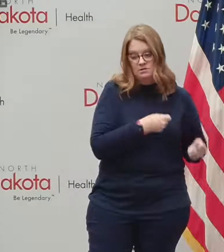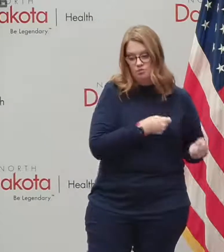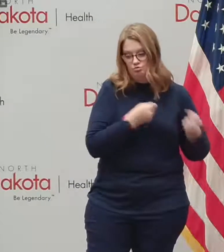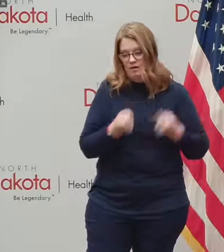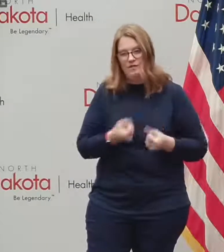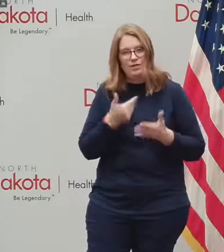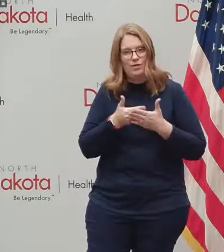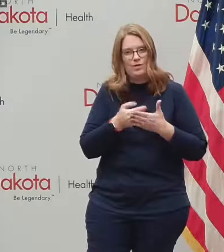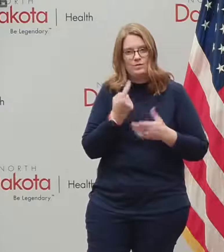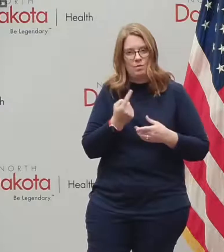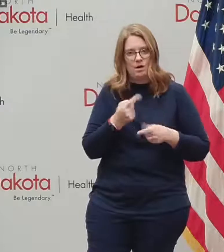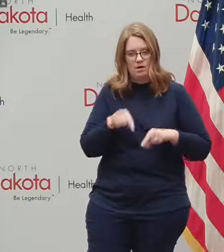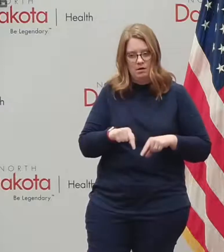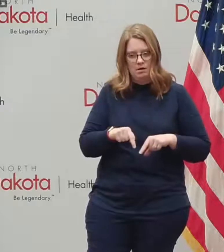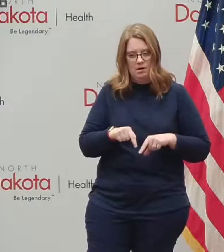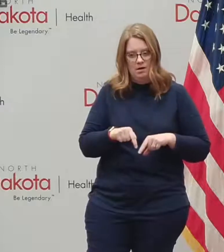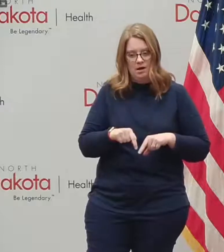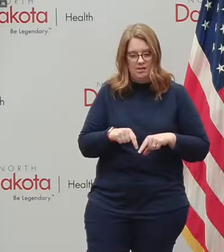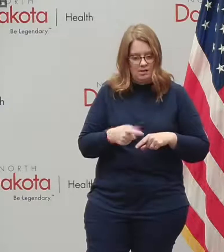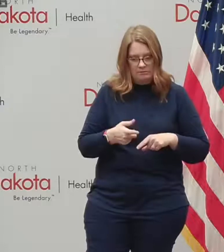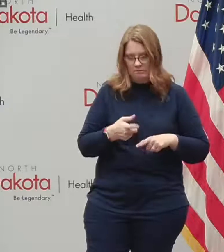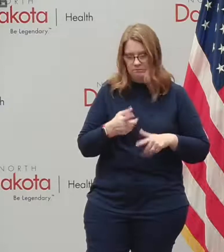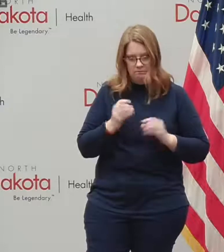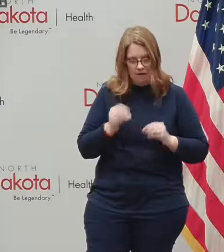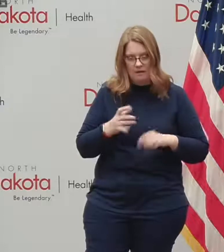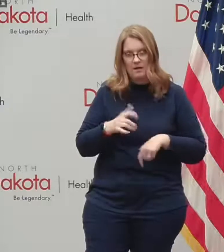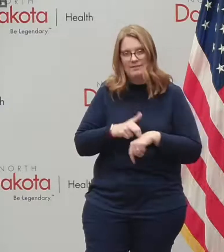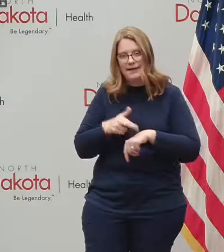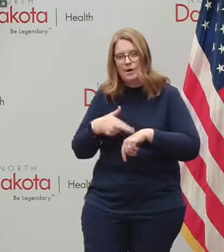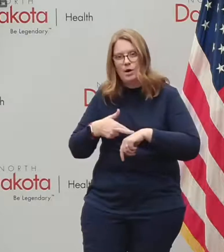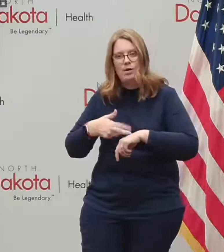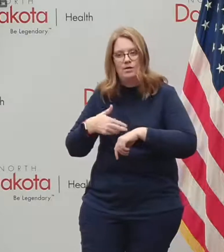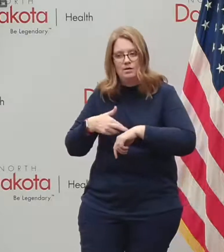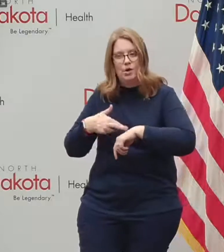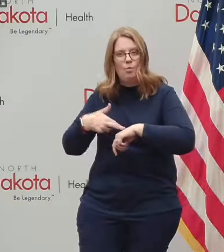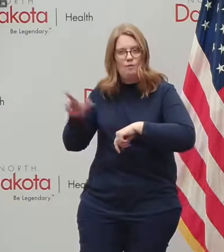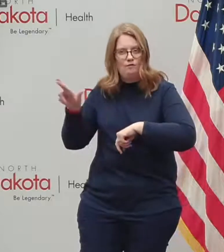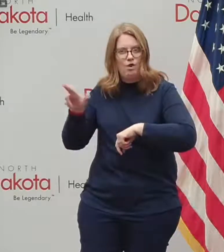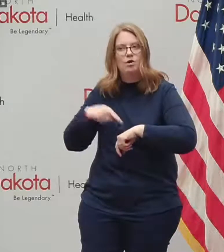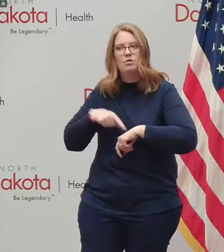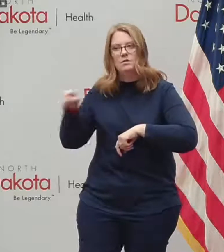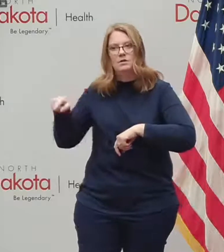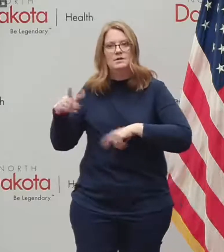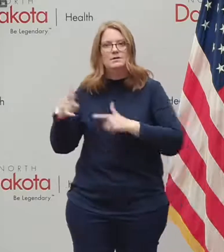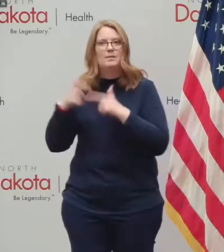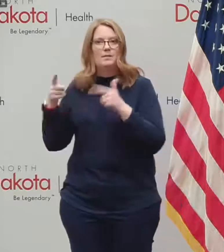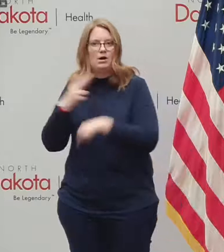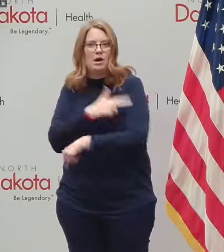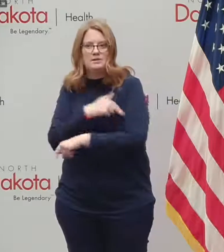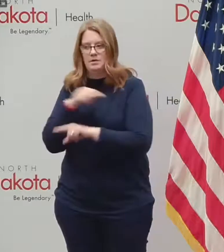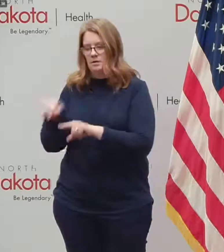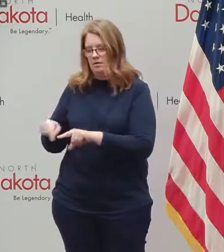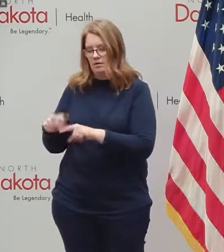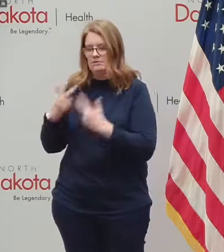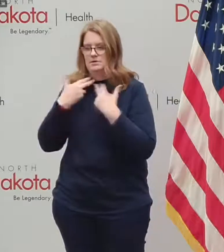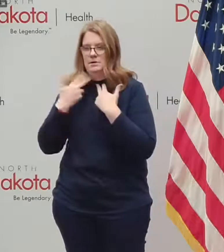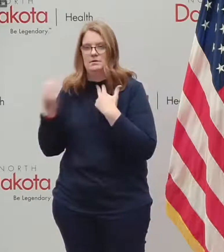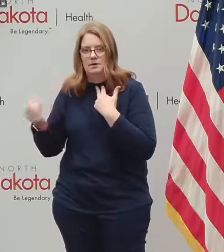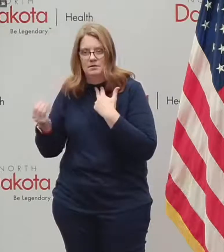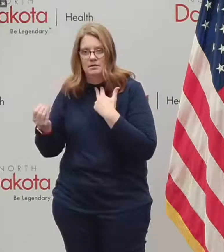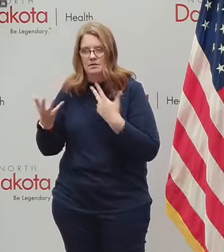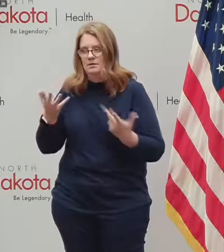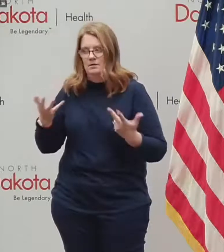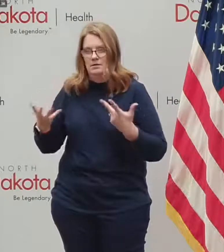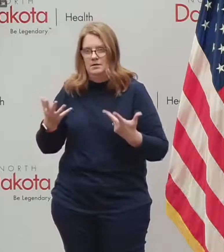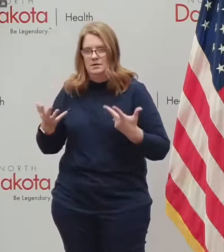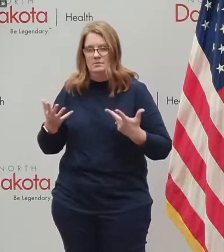there, and then they're going to refer you to one of our majors. And if our majors can't take referrals, then we're starting to get into problems. And if they can't take referrals, it could